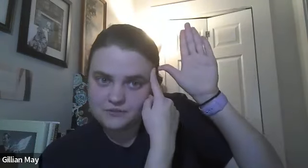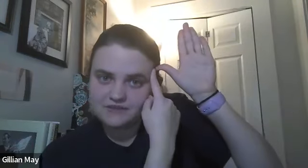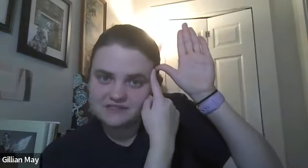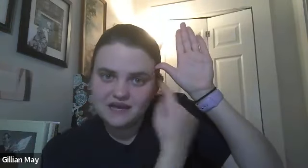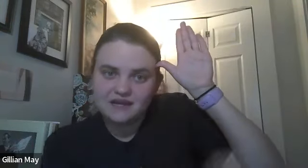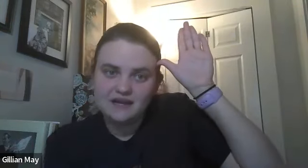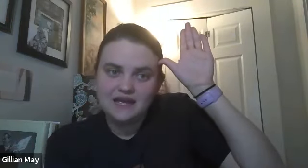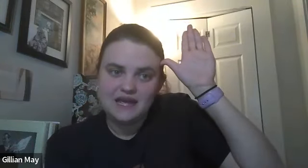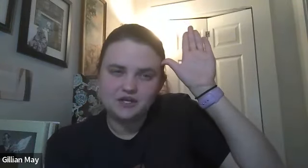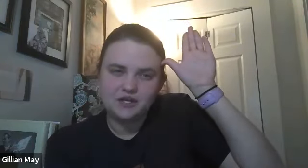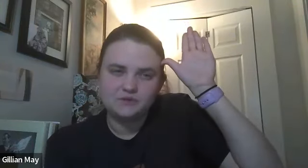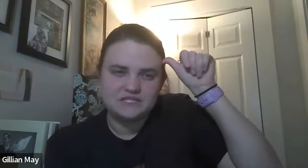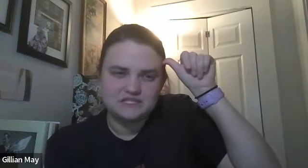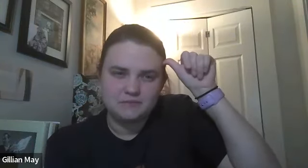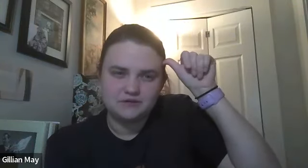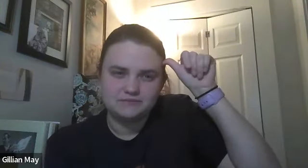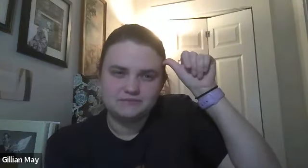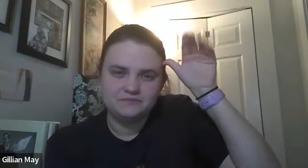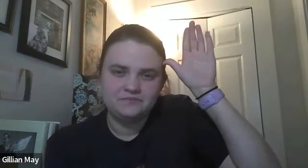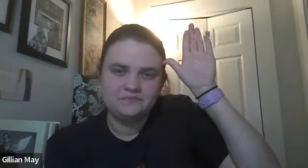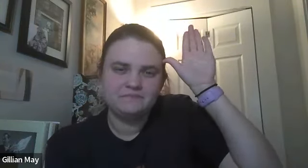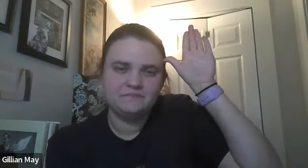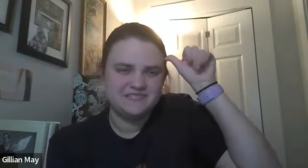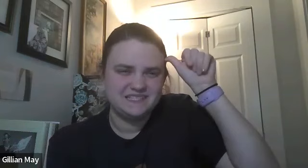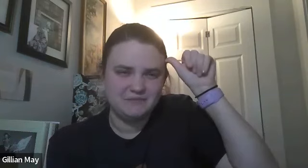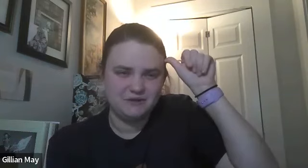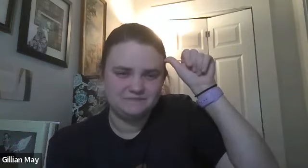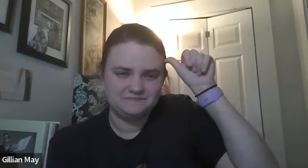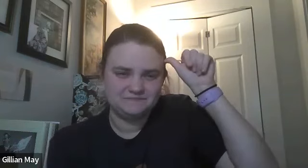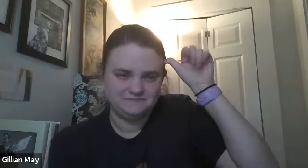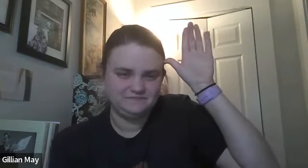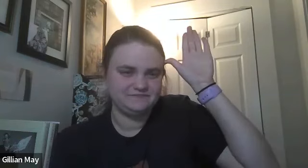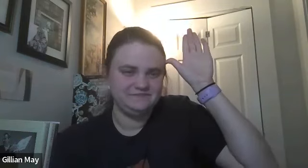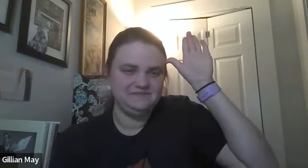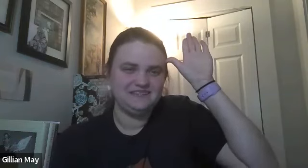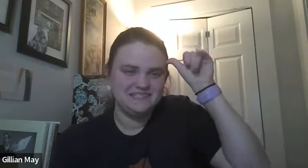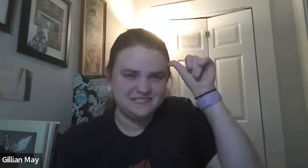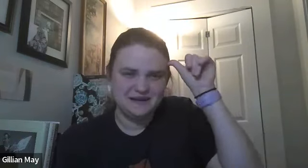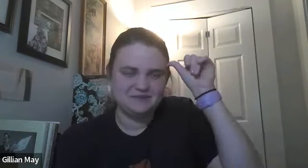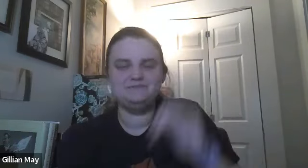on the side, and you're going to go stubborn. Stubborn. Stubborn.